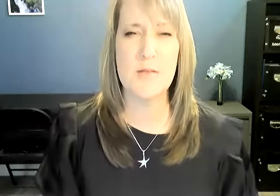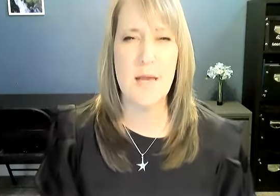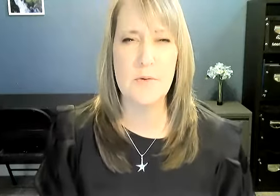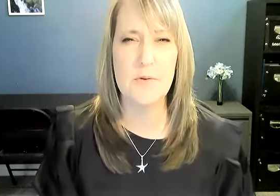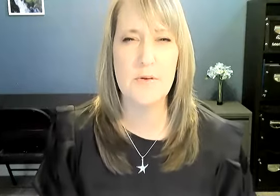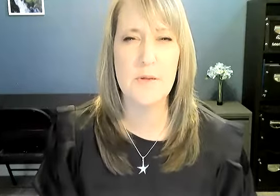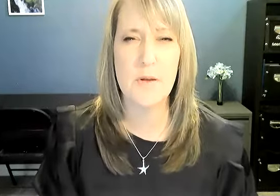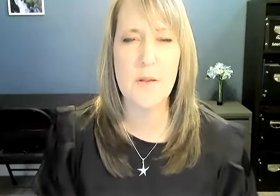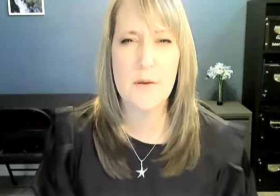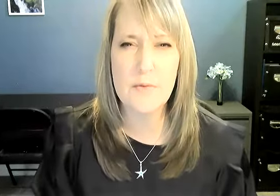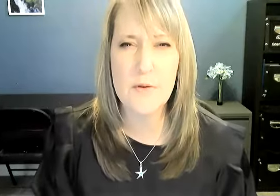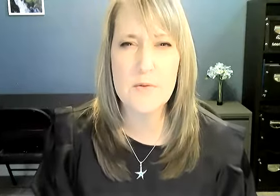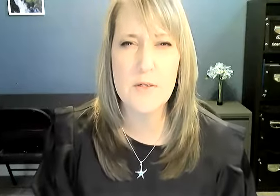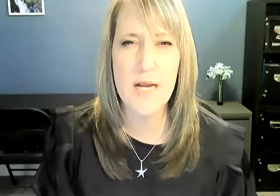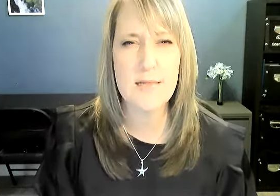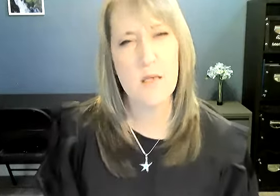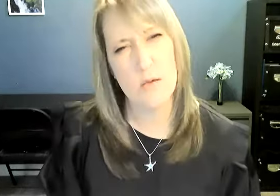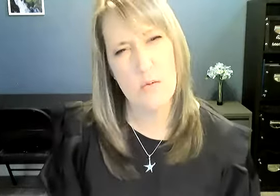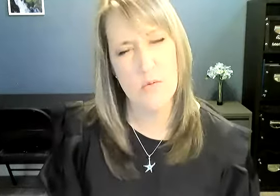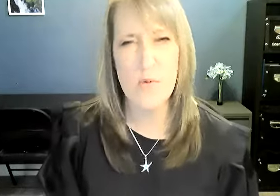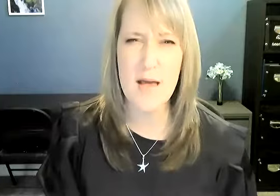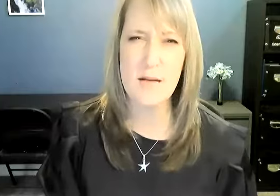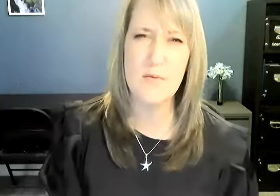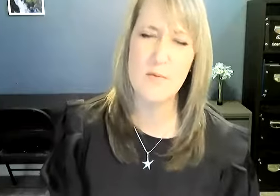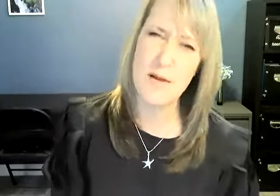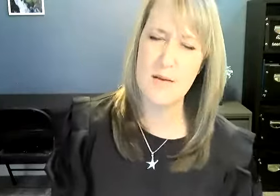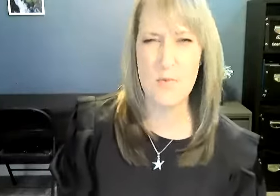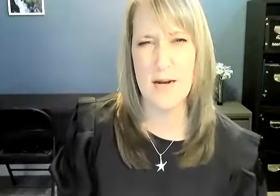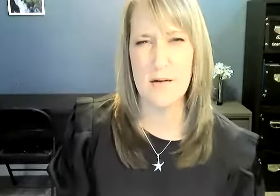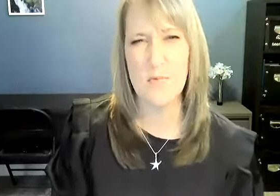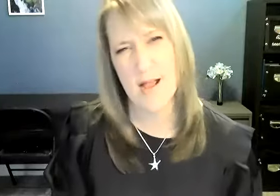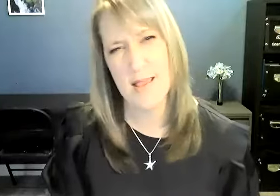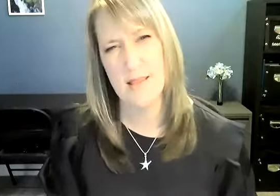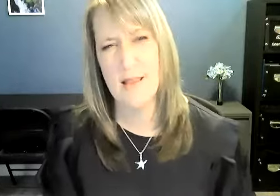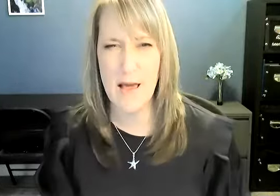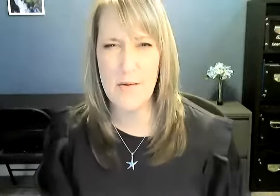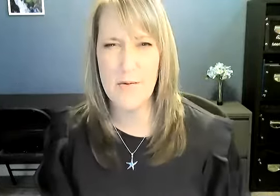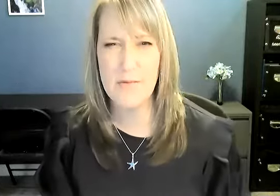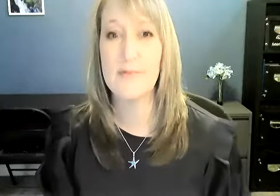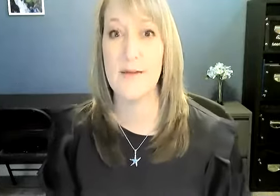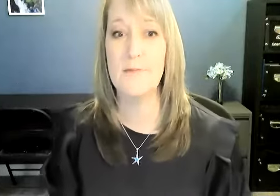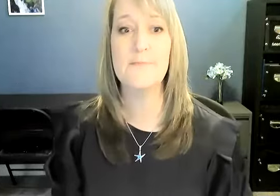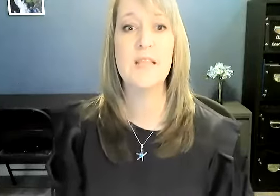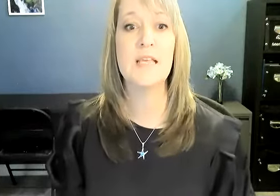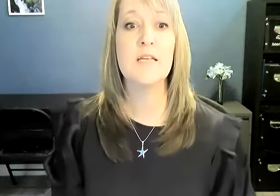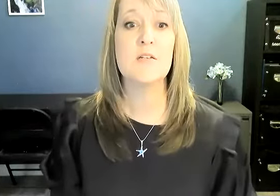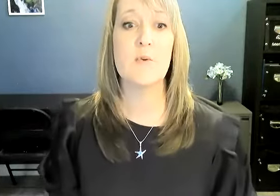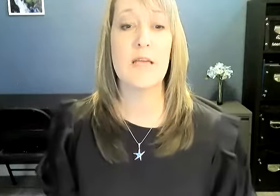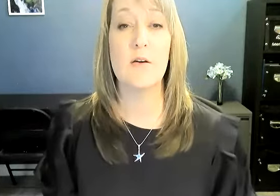down. You want to look confused when you're asking who, what, when, where, why, how. Okay, so here are